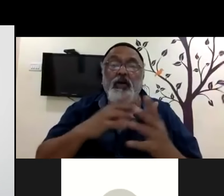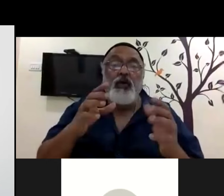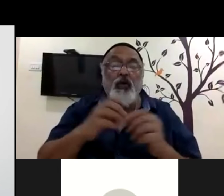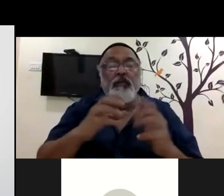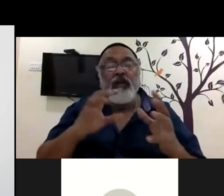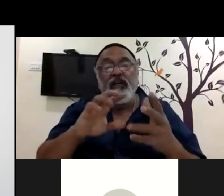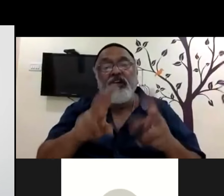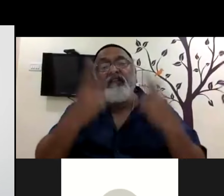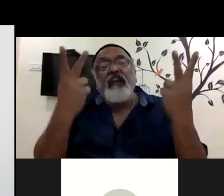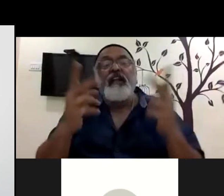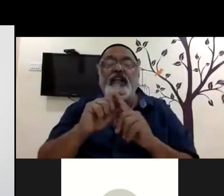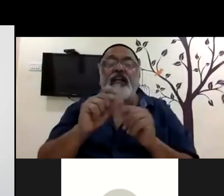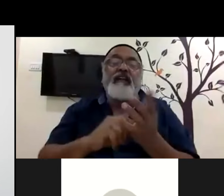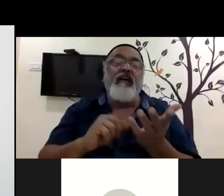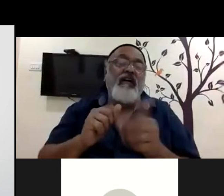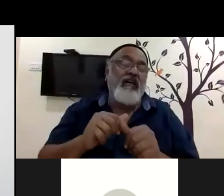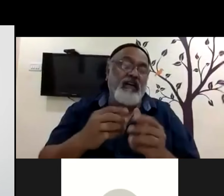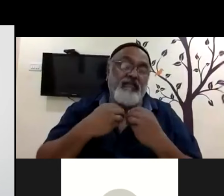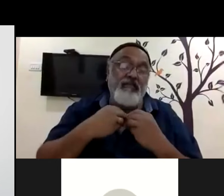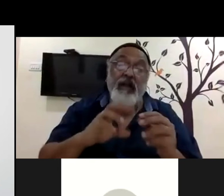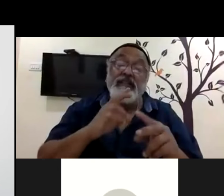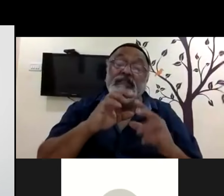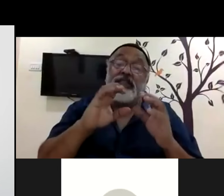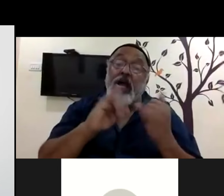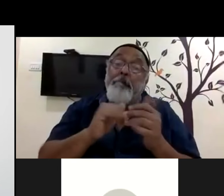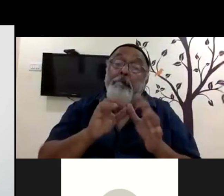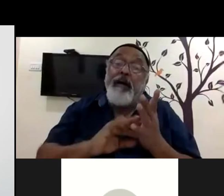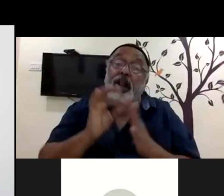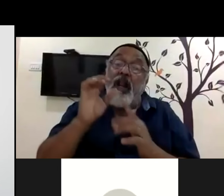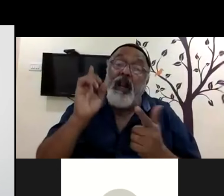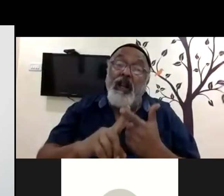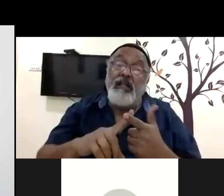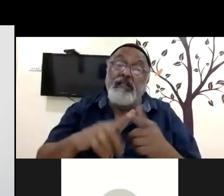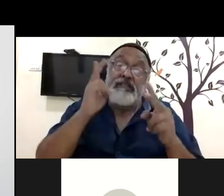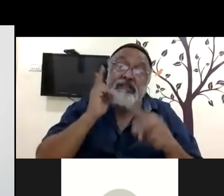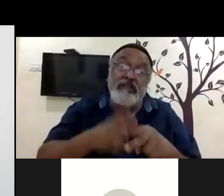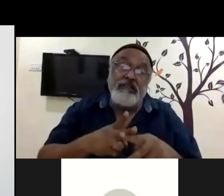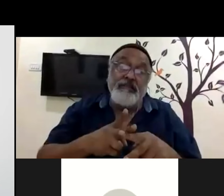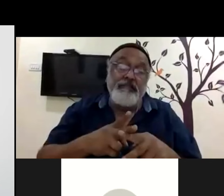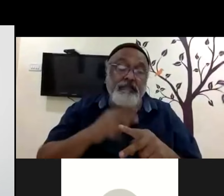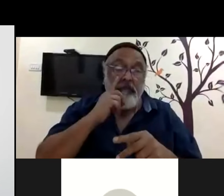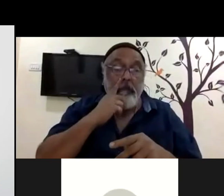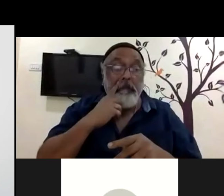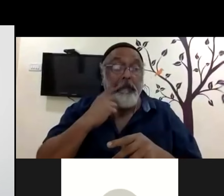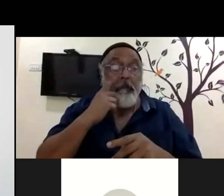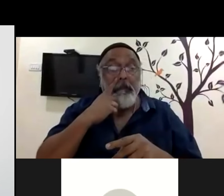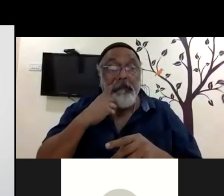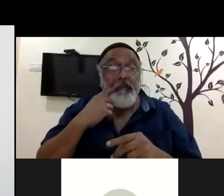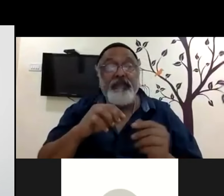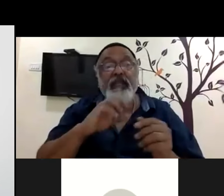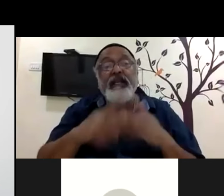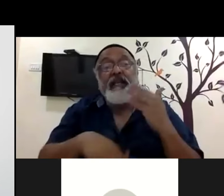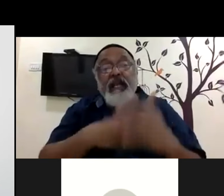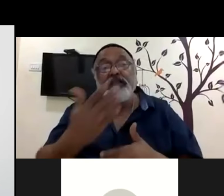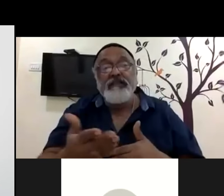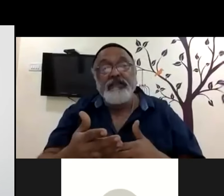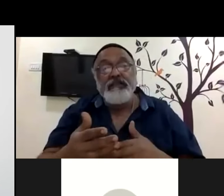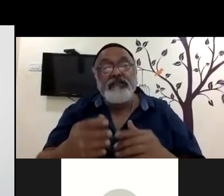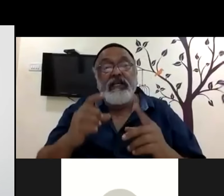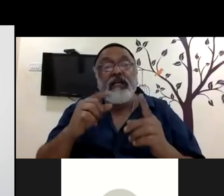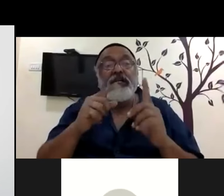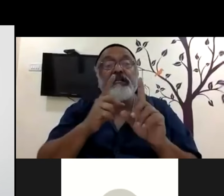But it will follow the same set of samples. The next is type of data. This is actually,